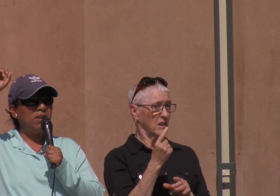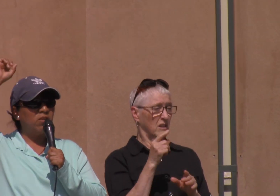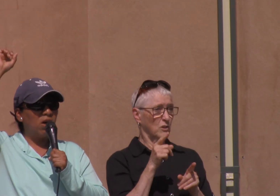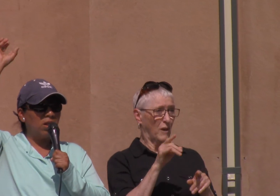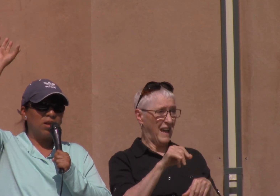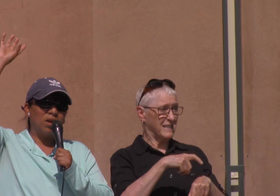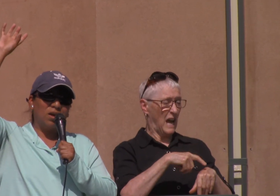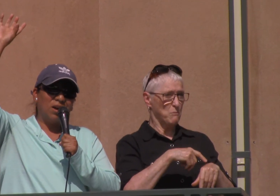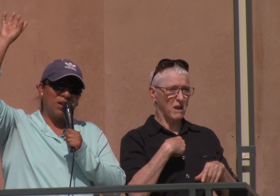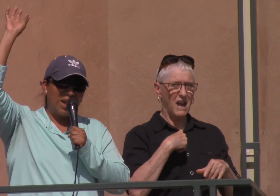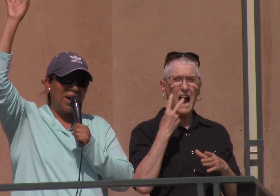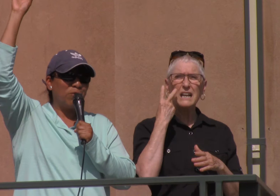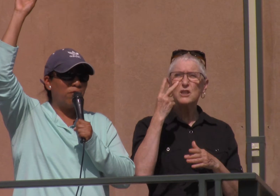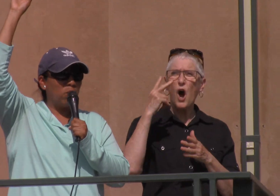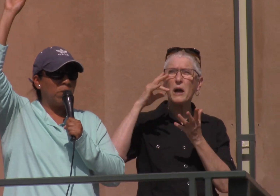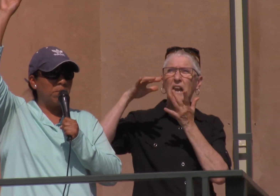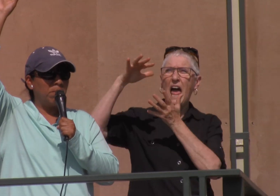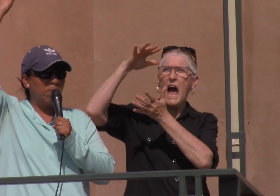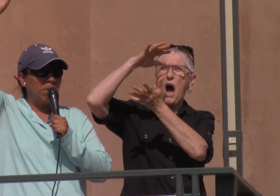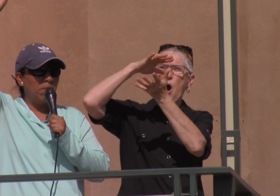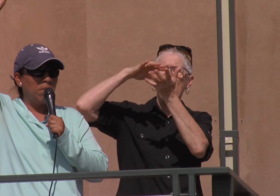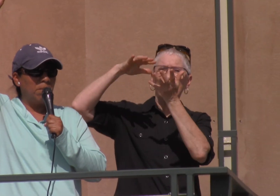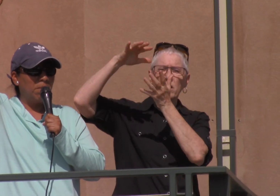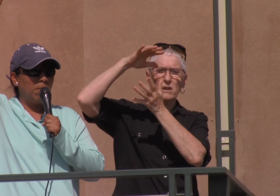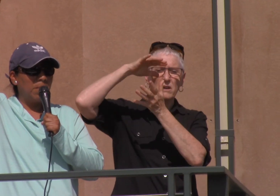when I saw a cloud form